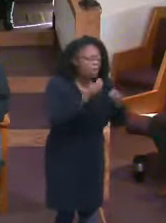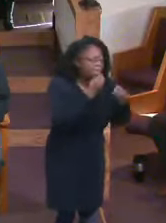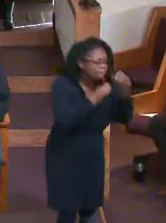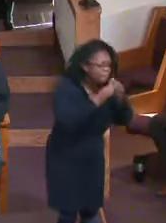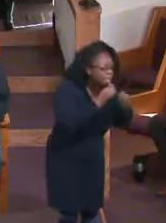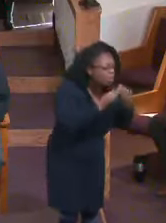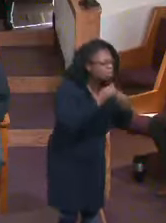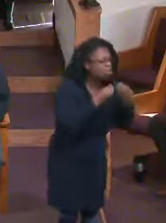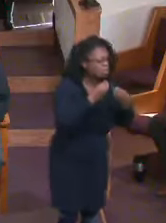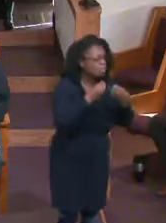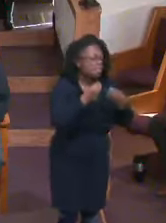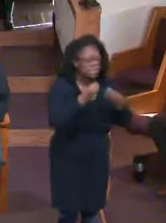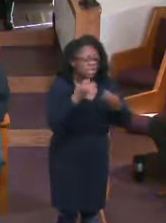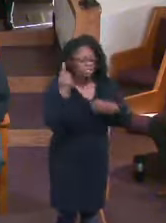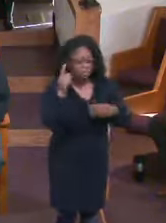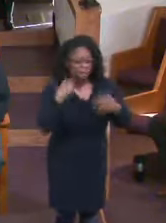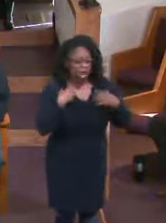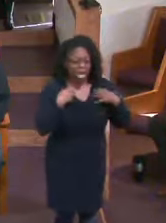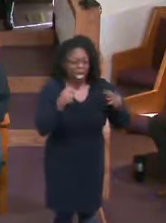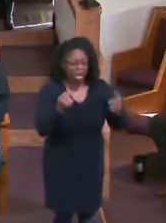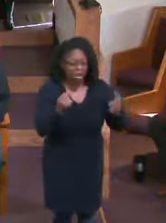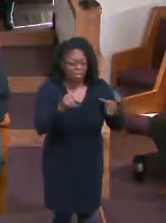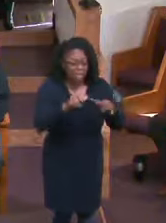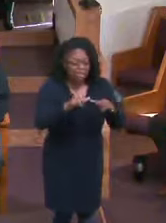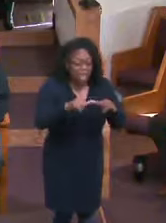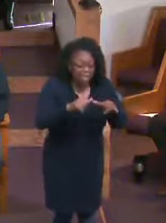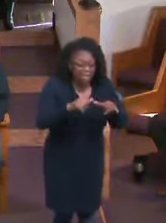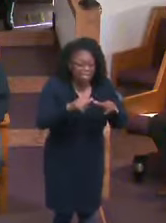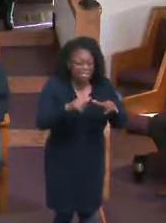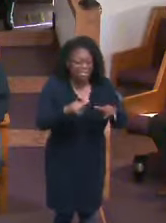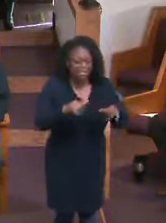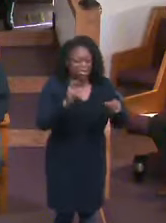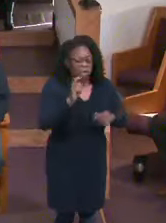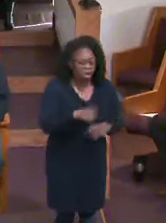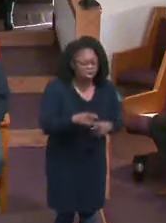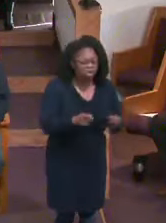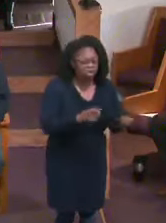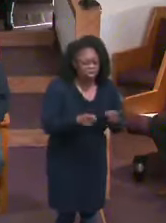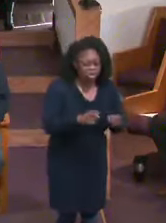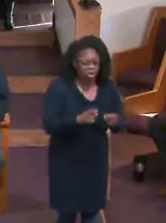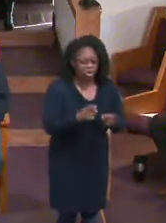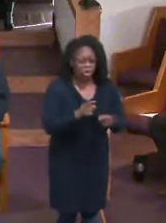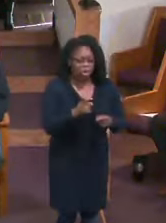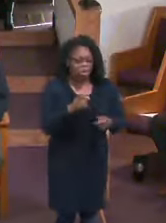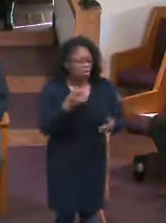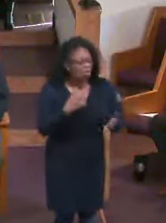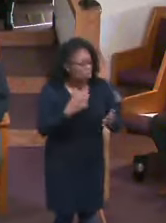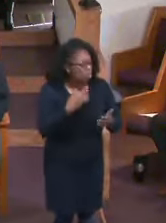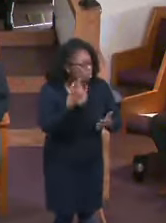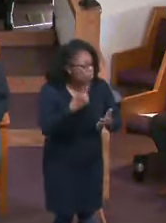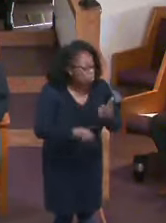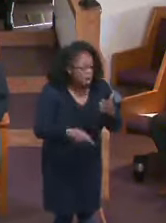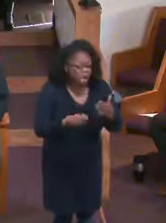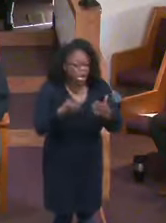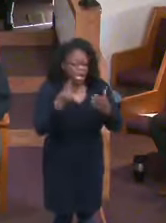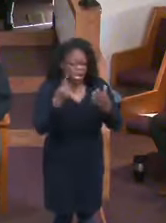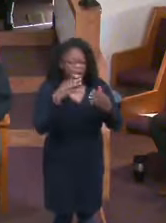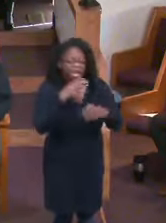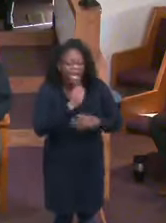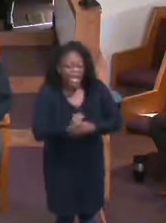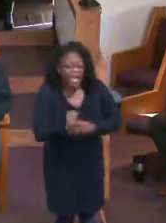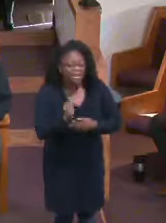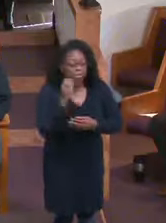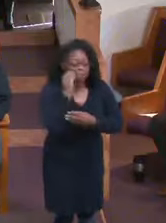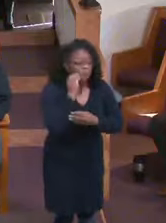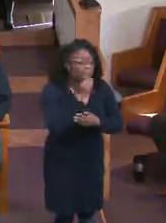available for a healthy balance. We ought to be able to have control over which age will makeup be worn, what